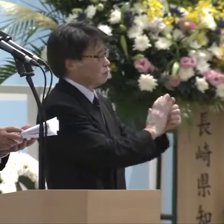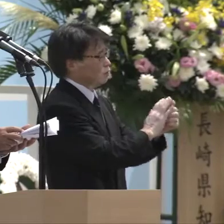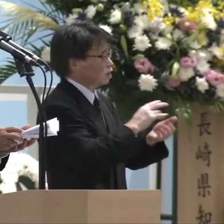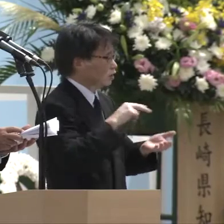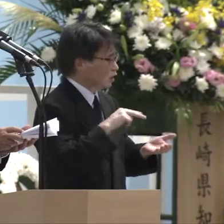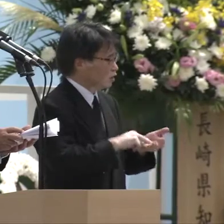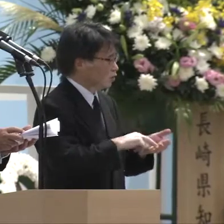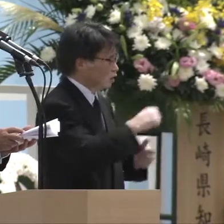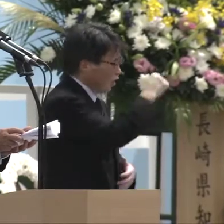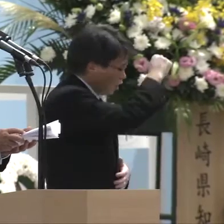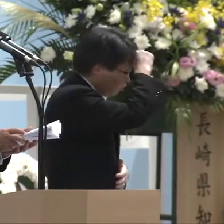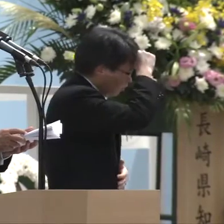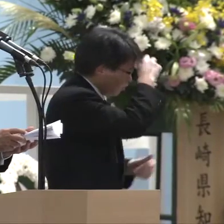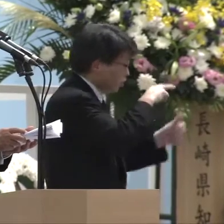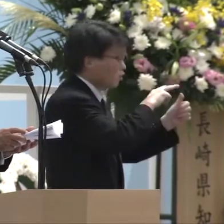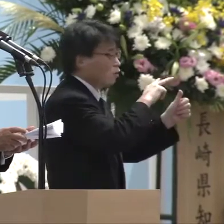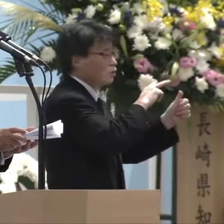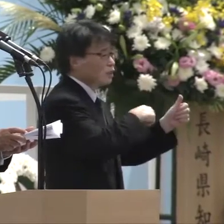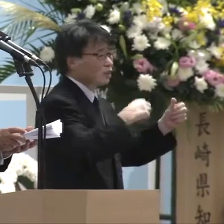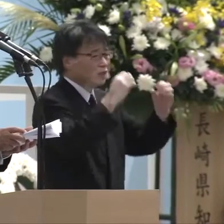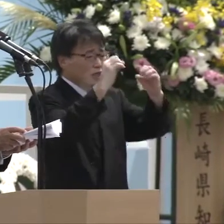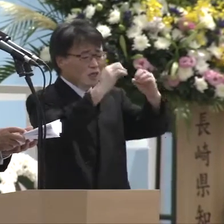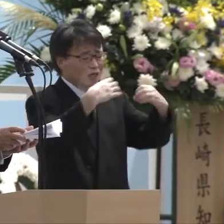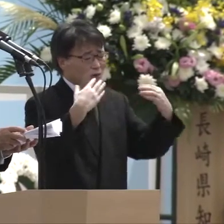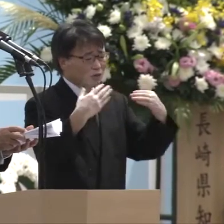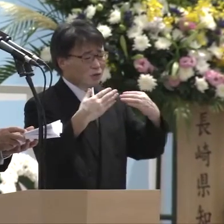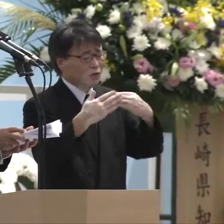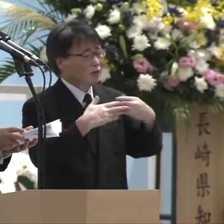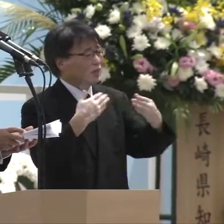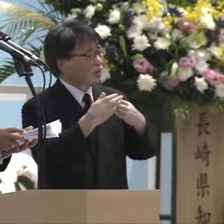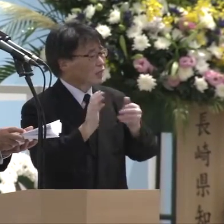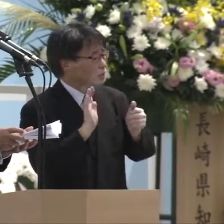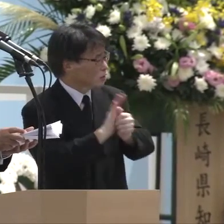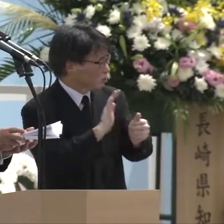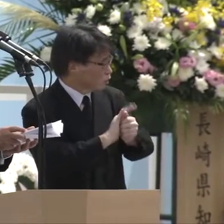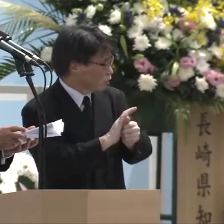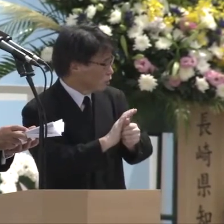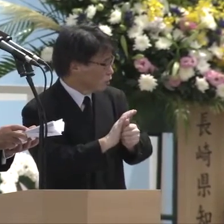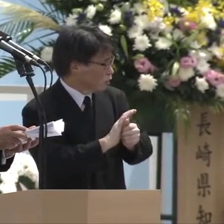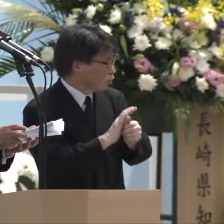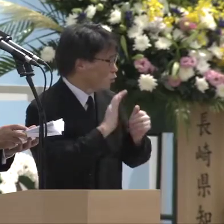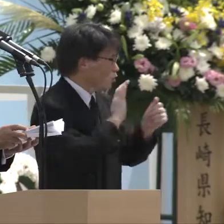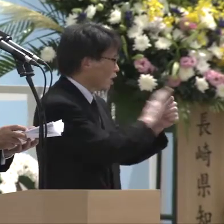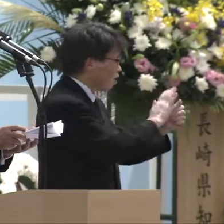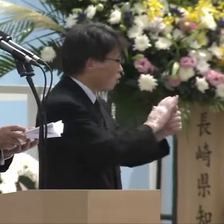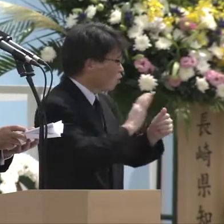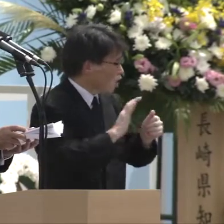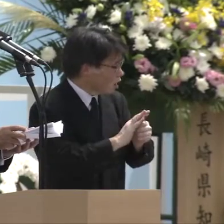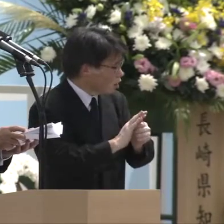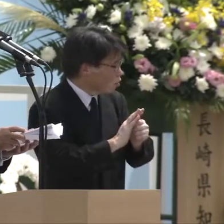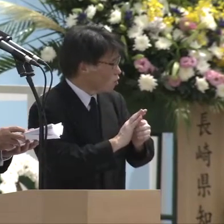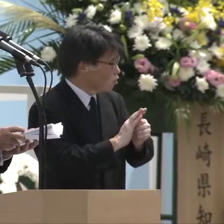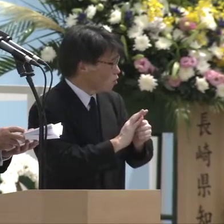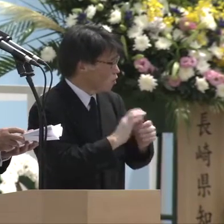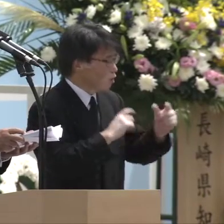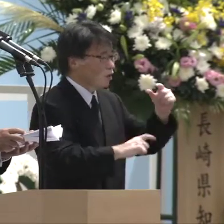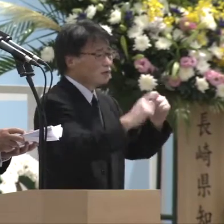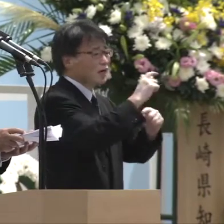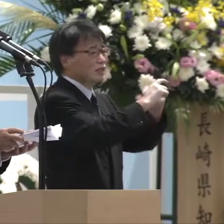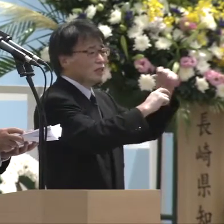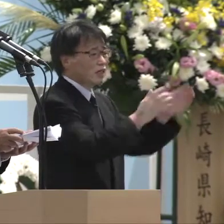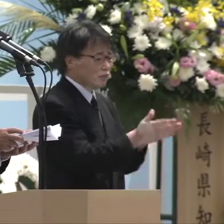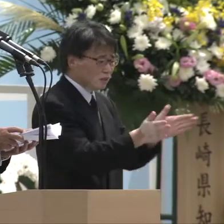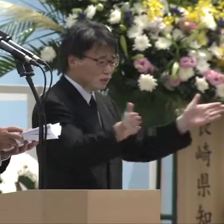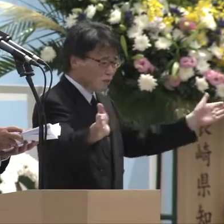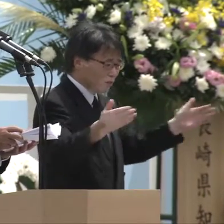of area specified as exposed, and further enhance the assistance for them, such as recognizing as having atomic disease and